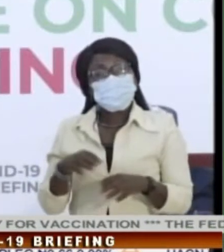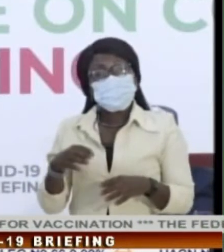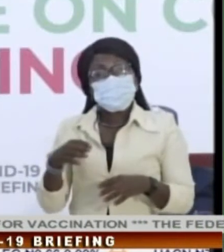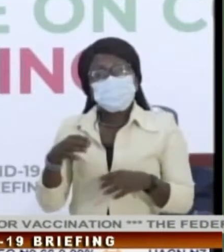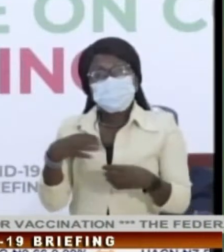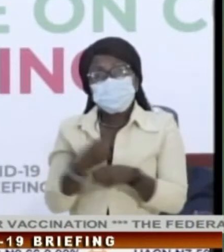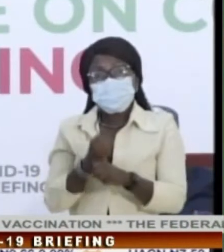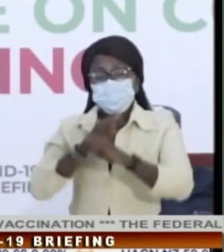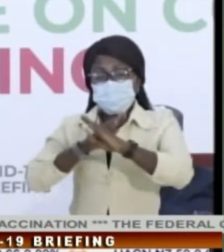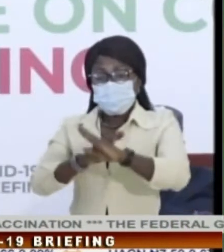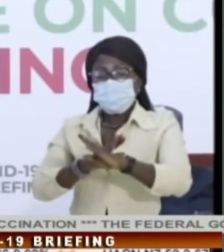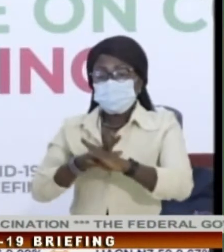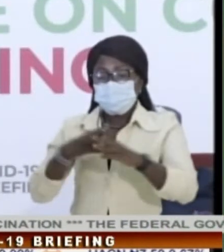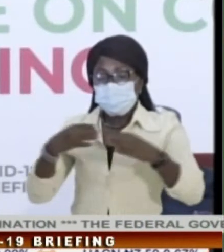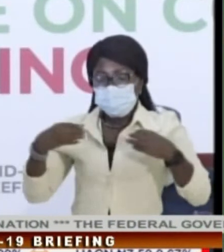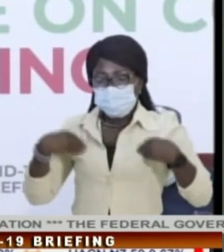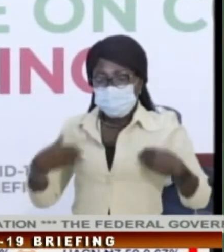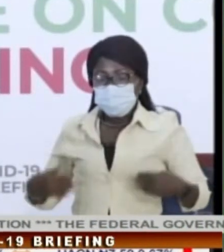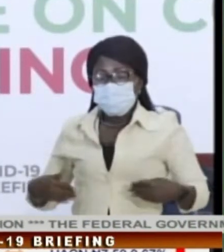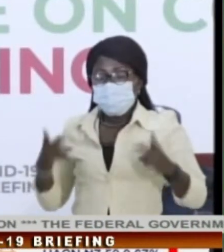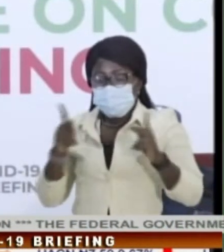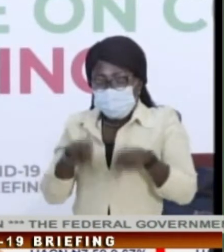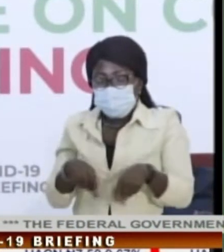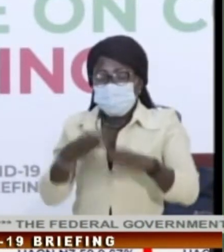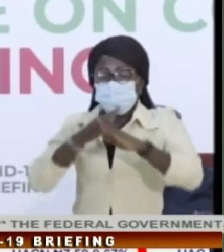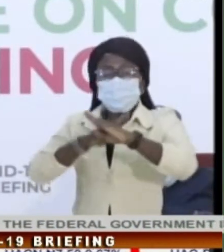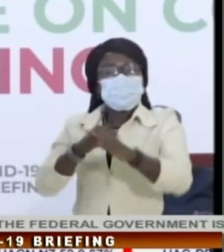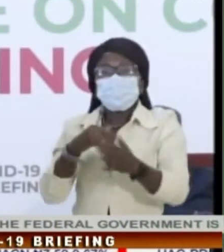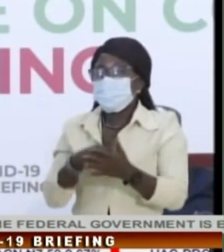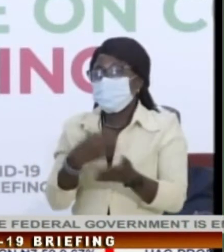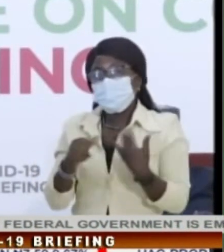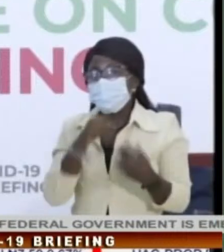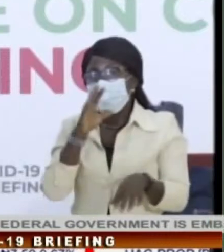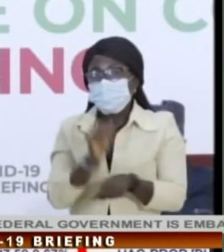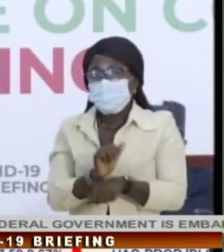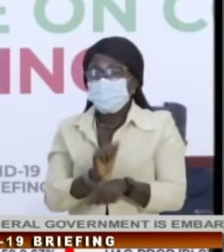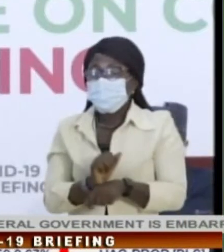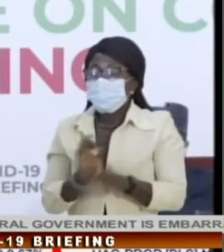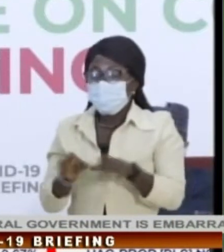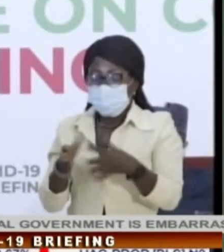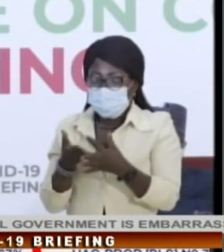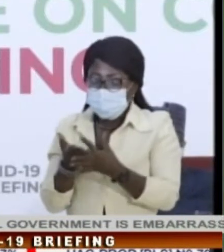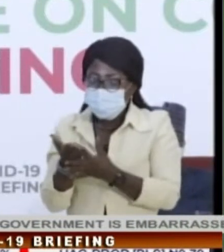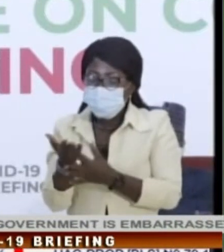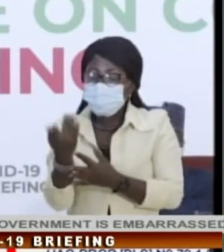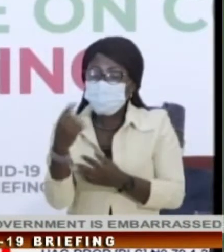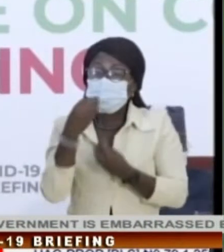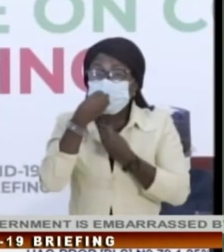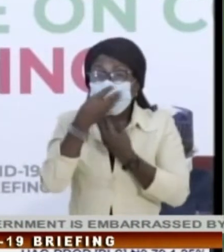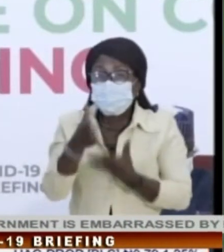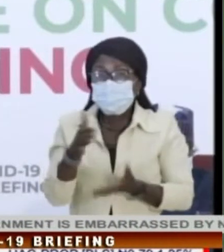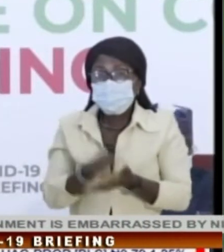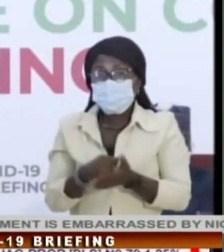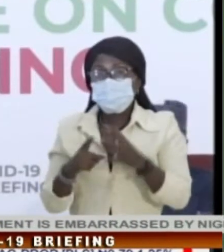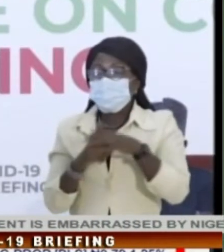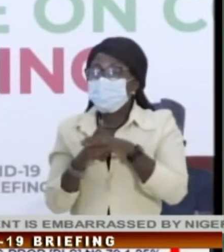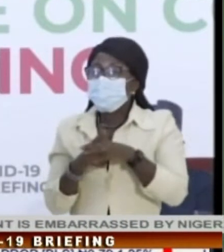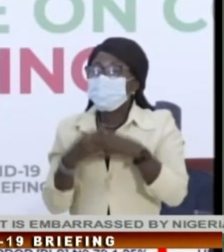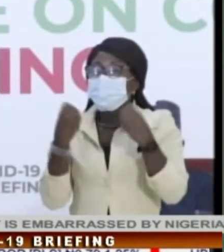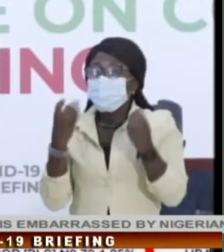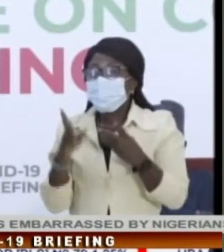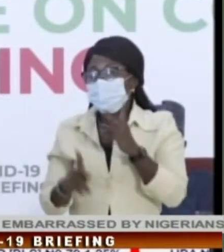The Swedes tried herd immunity, and I'm sure that if you go through the information that's available, they lost a lot of